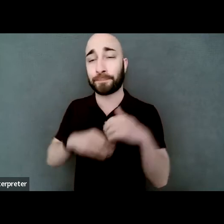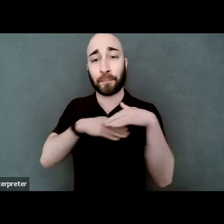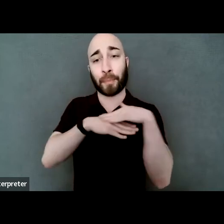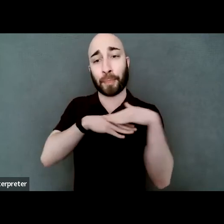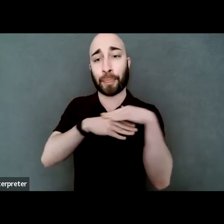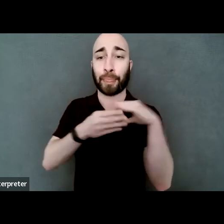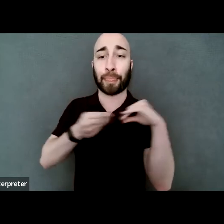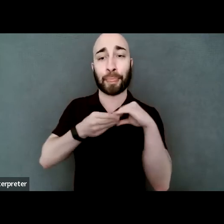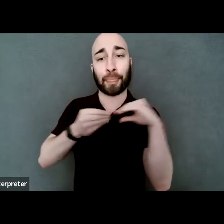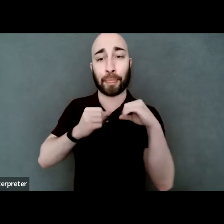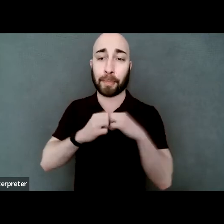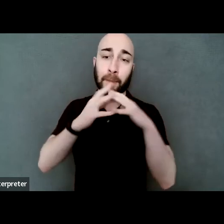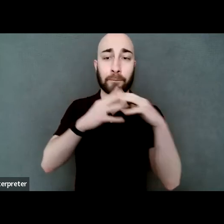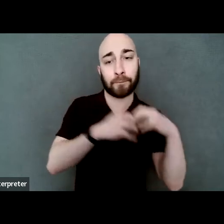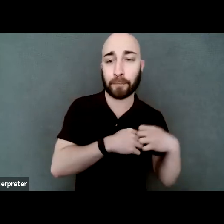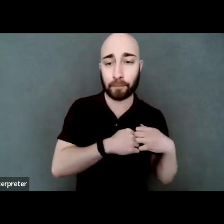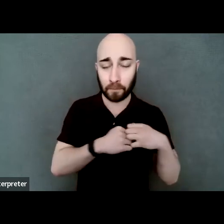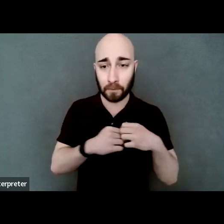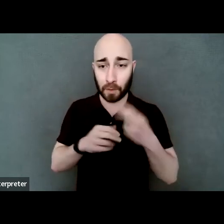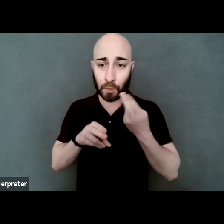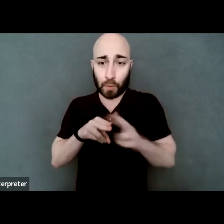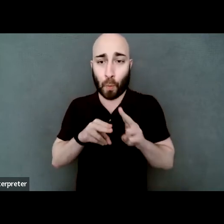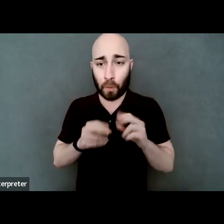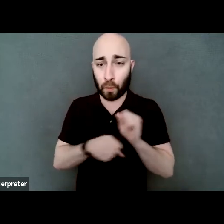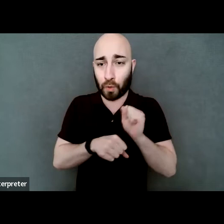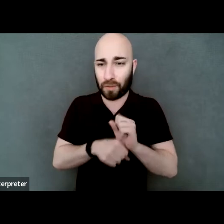not be lasting, but work that would be really